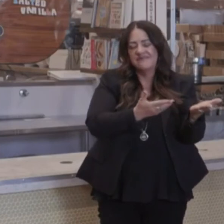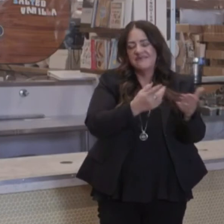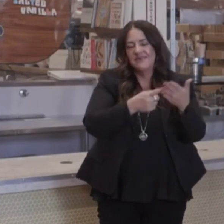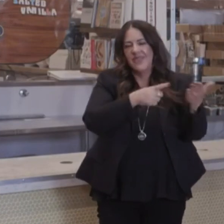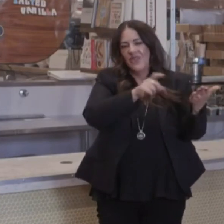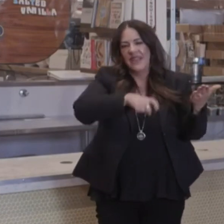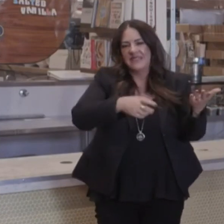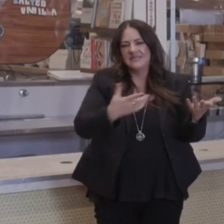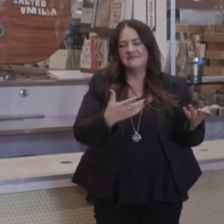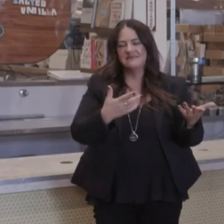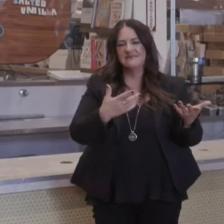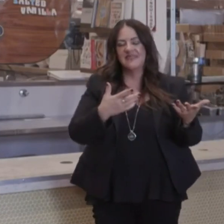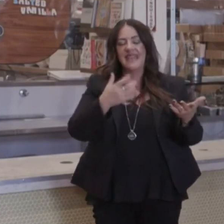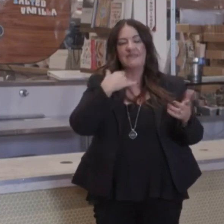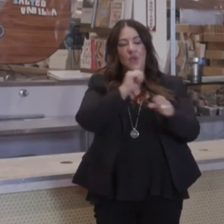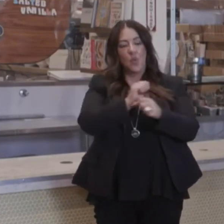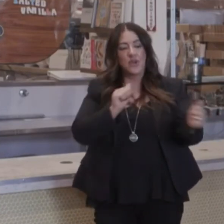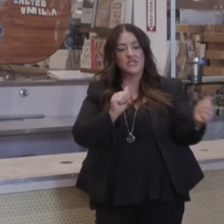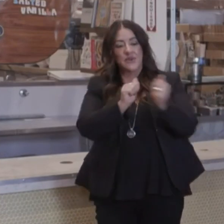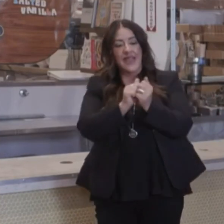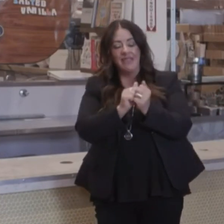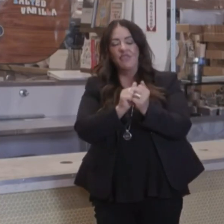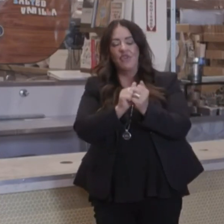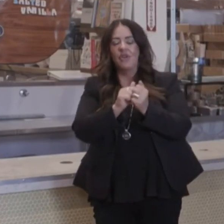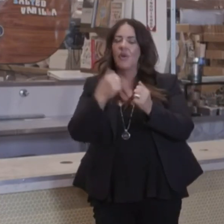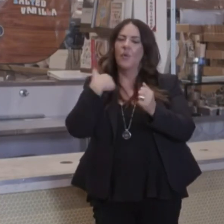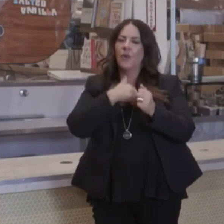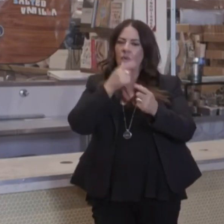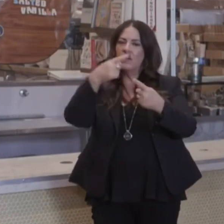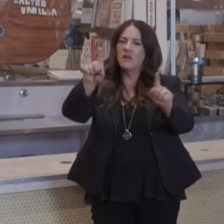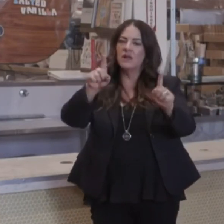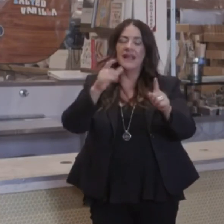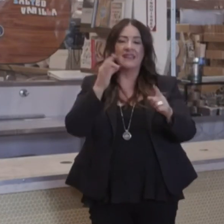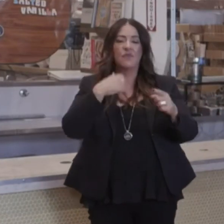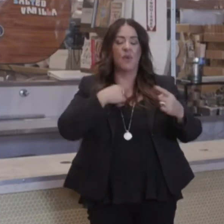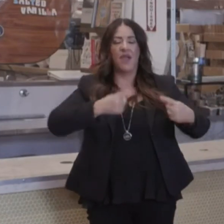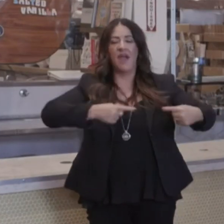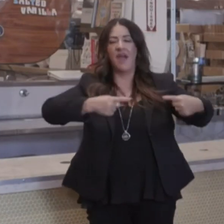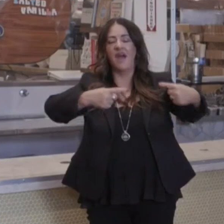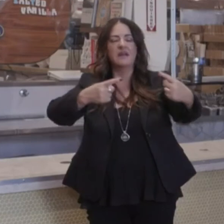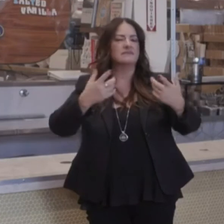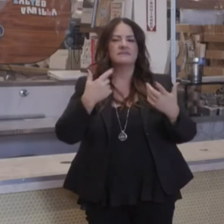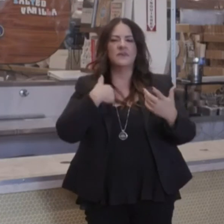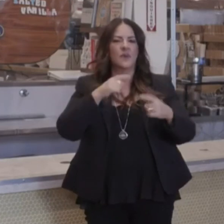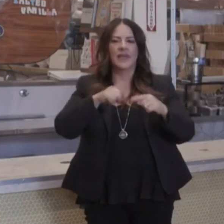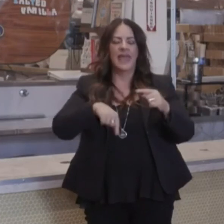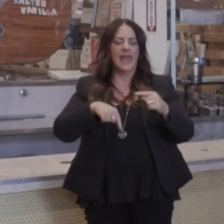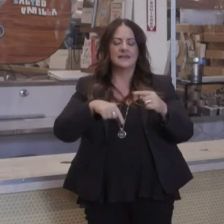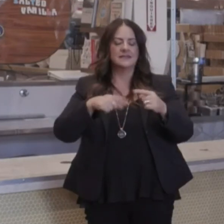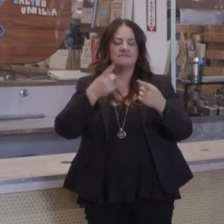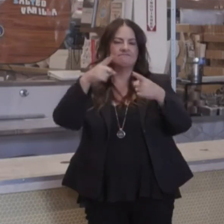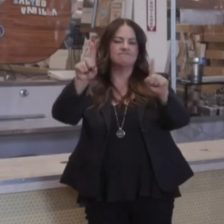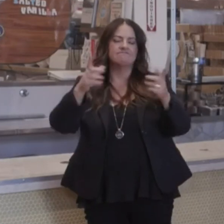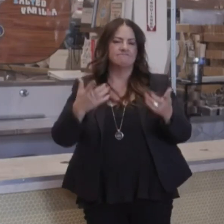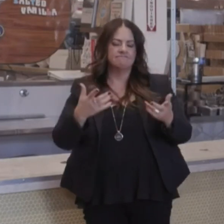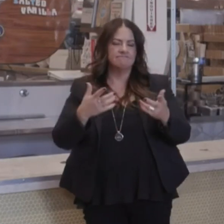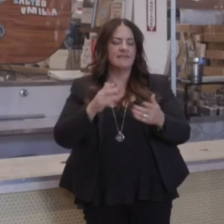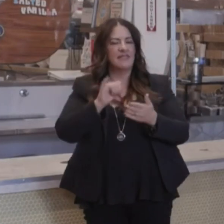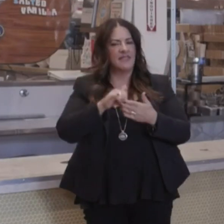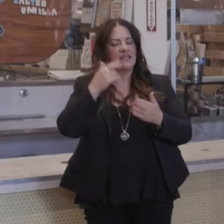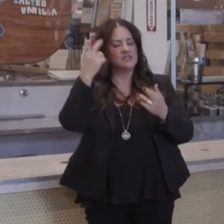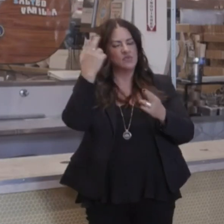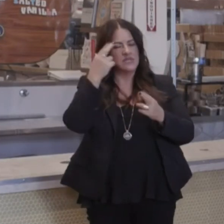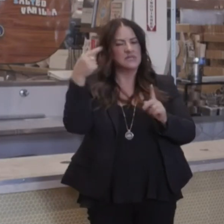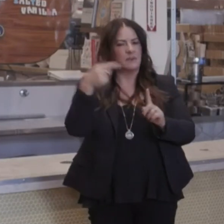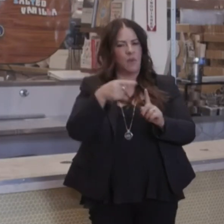farther when we go together as opposed to fast when we try to go alone. And that's the spirit of our engagement and negotiations. We're going to